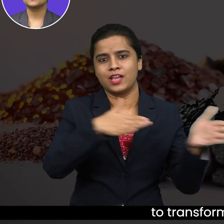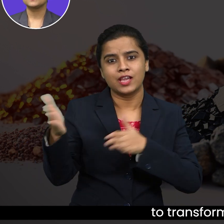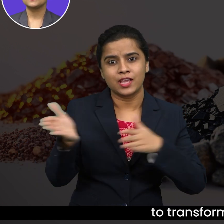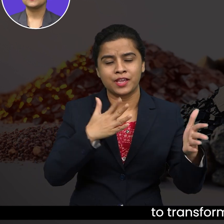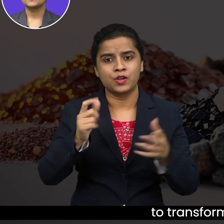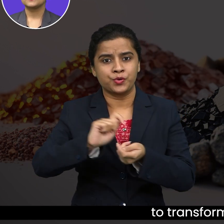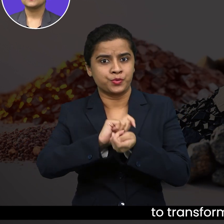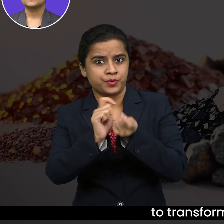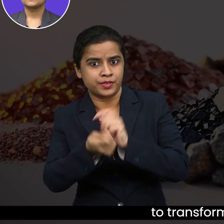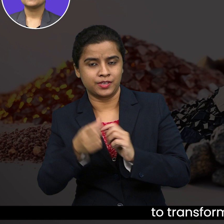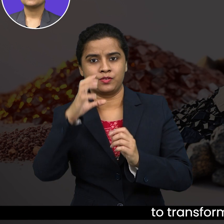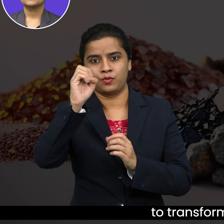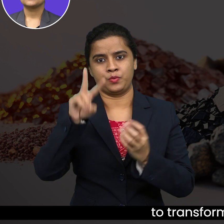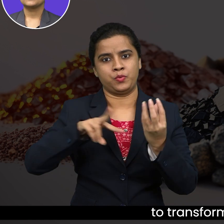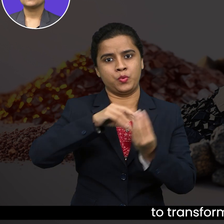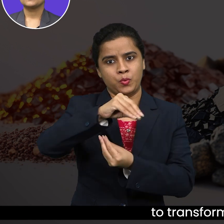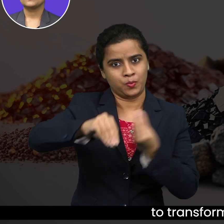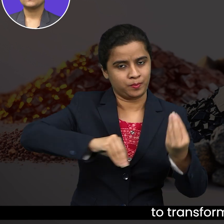oxides.